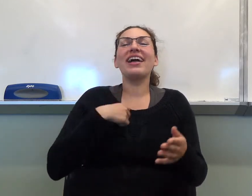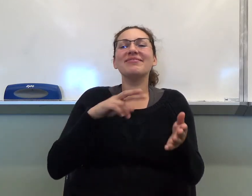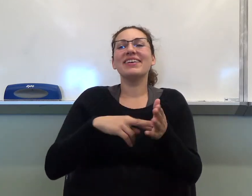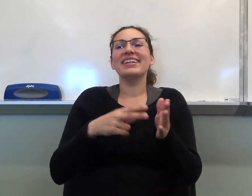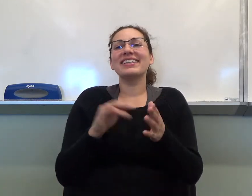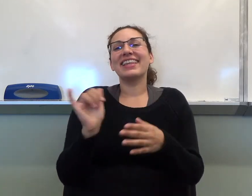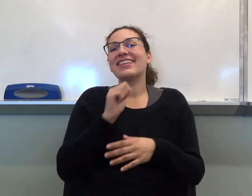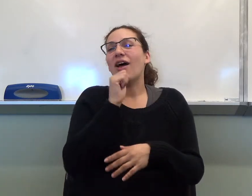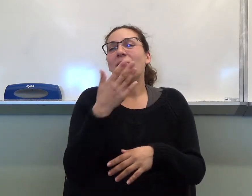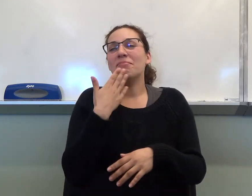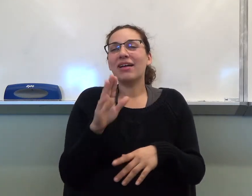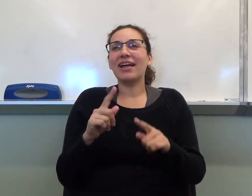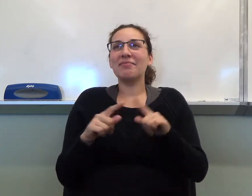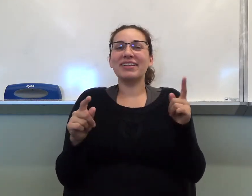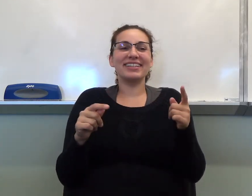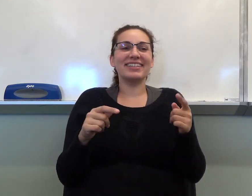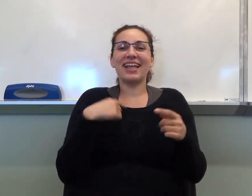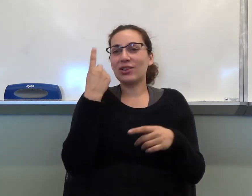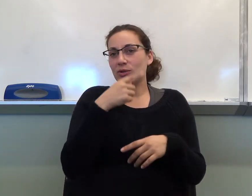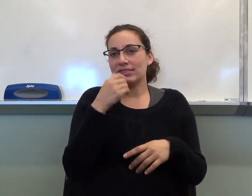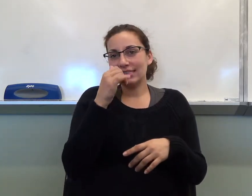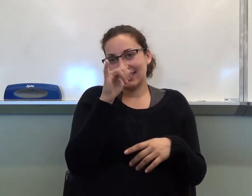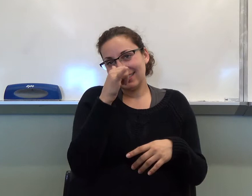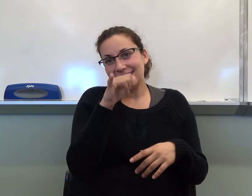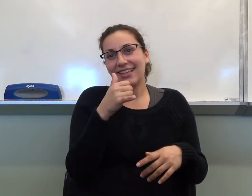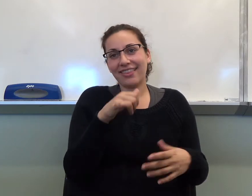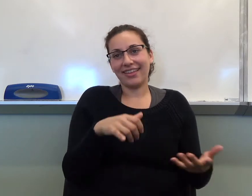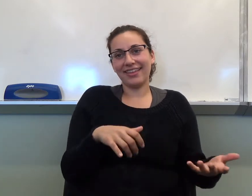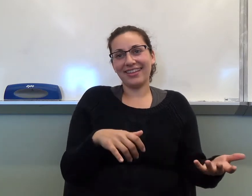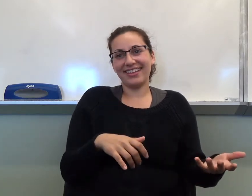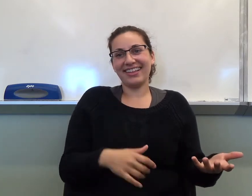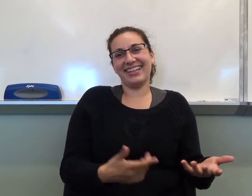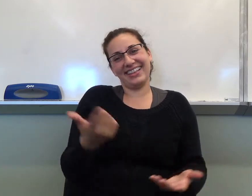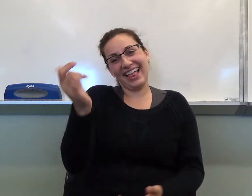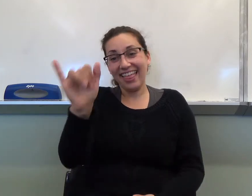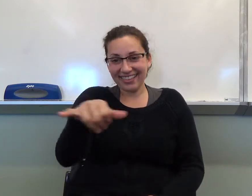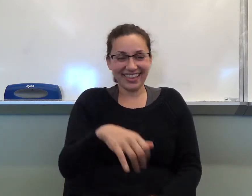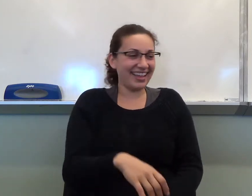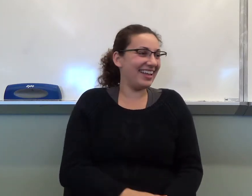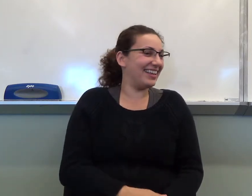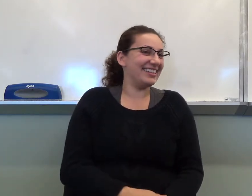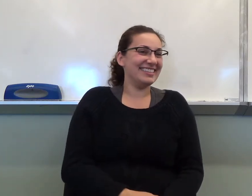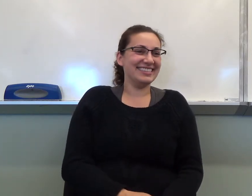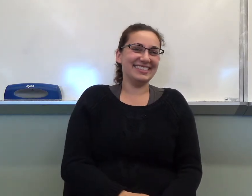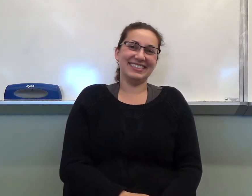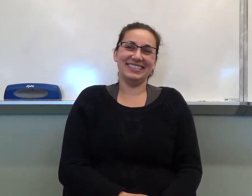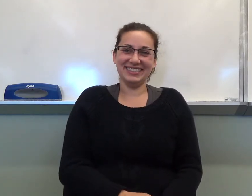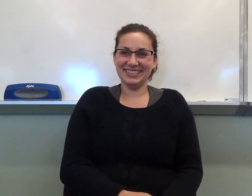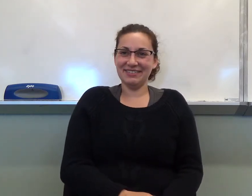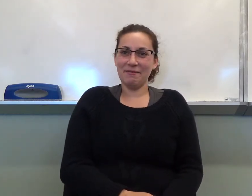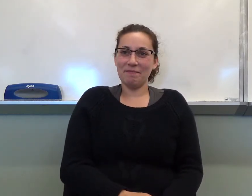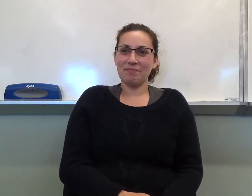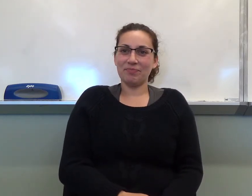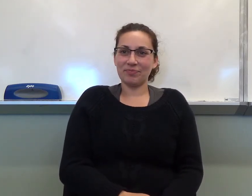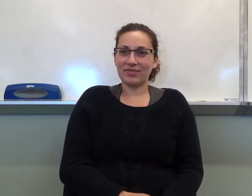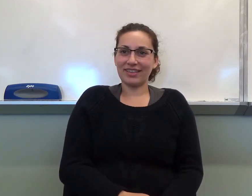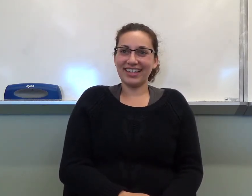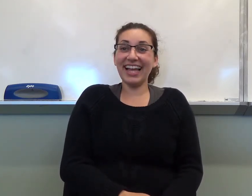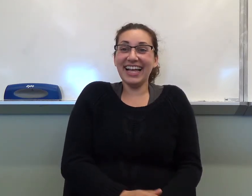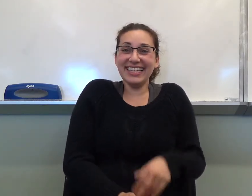Not exactly. It was not done at the same time as the metric system. What you got here on the, let's see,